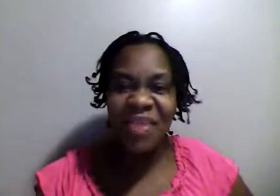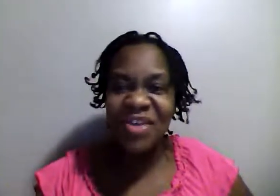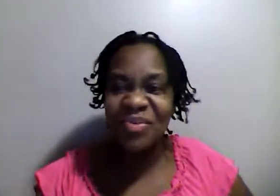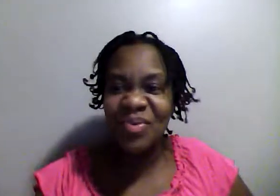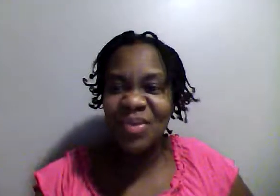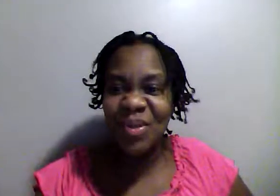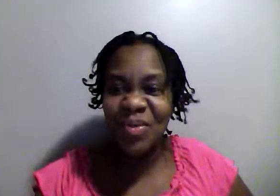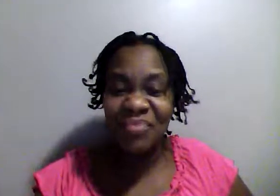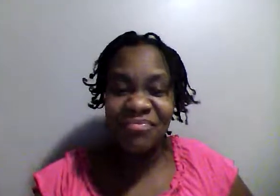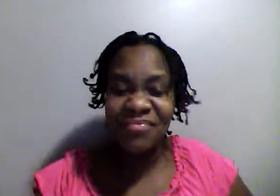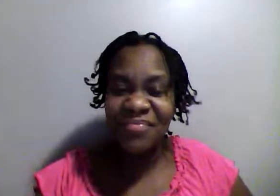do. So